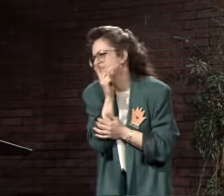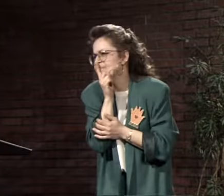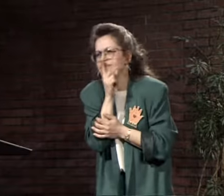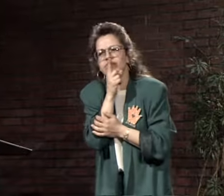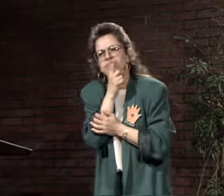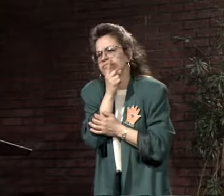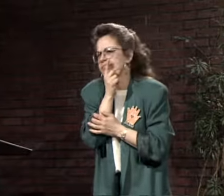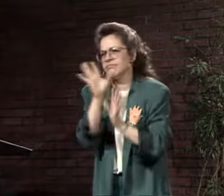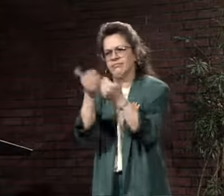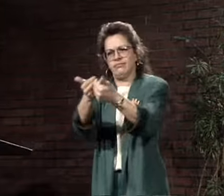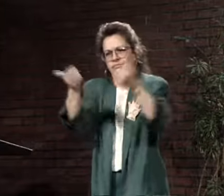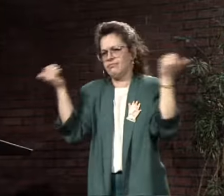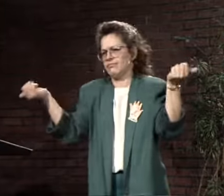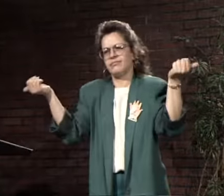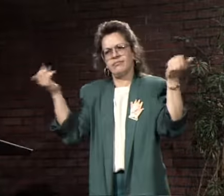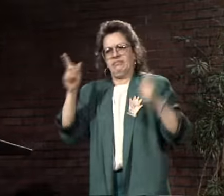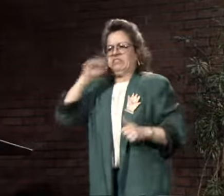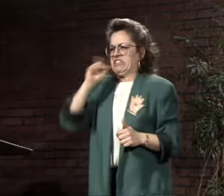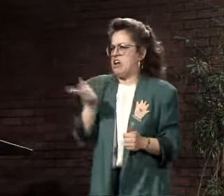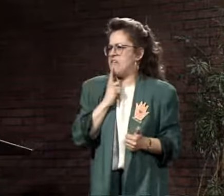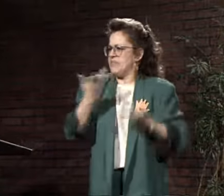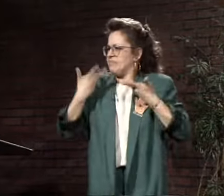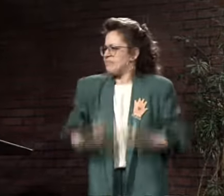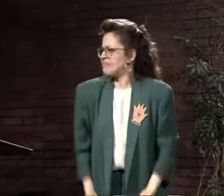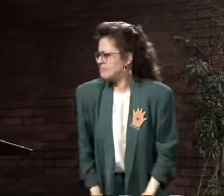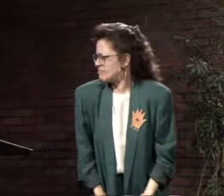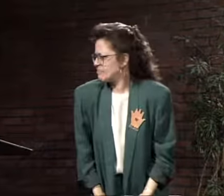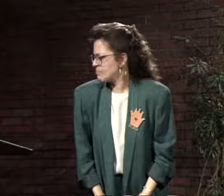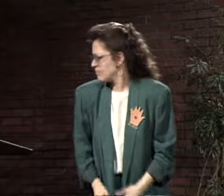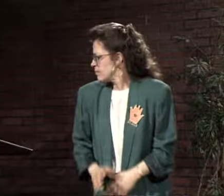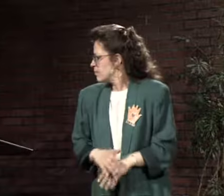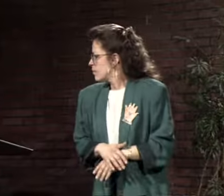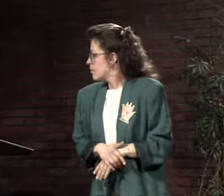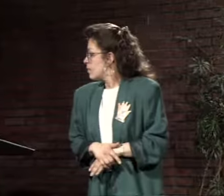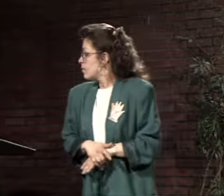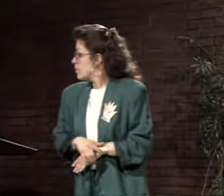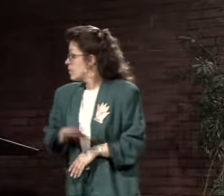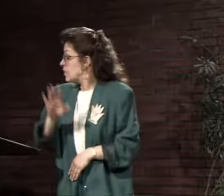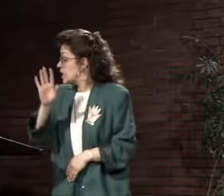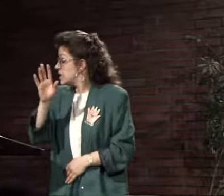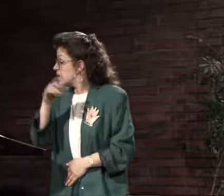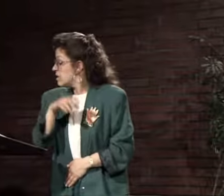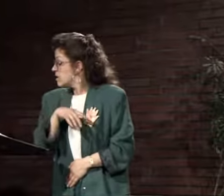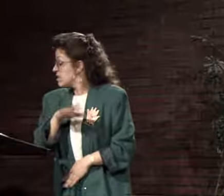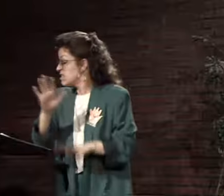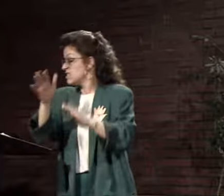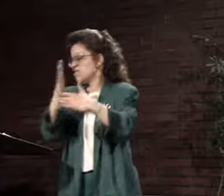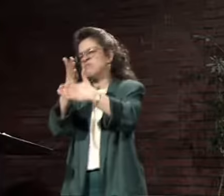hear, hearing impaired, it's different. You identify as deaf.